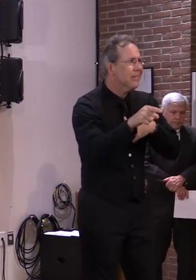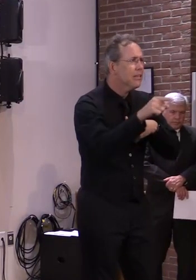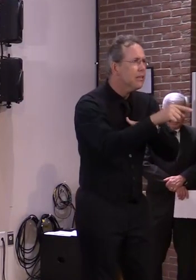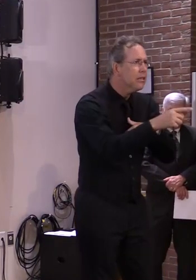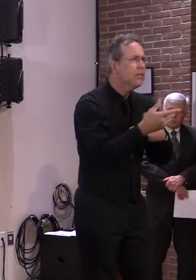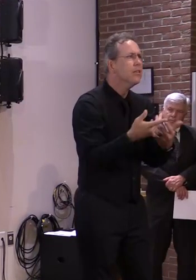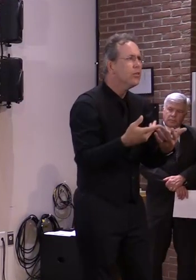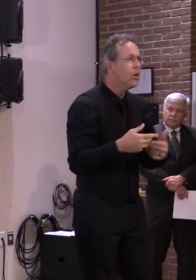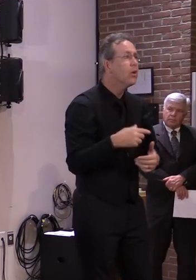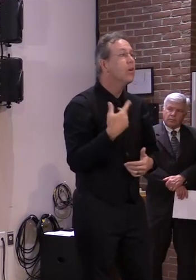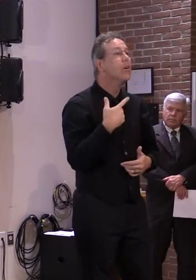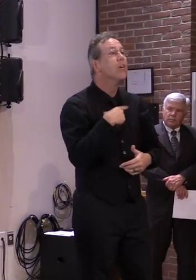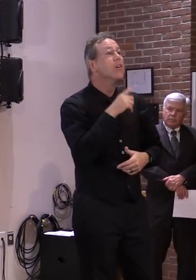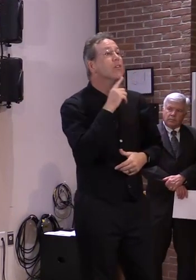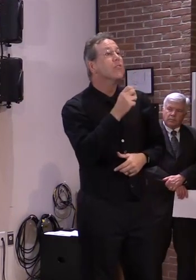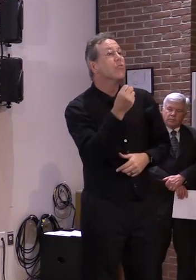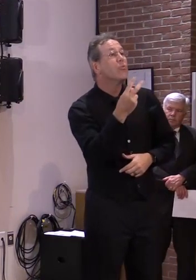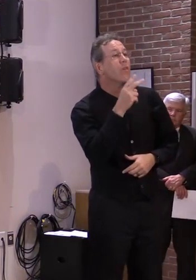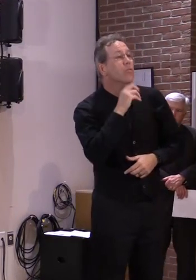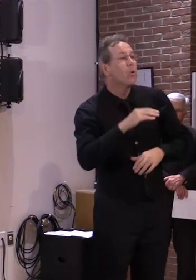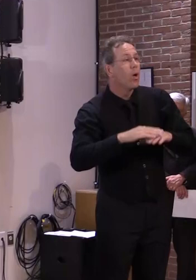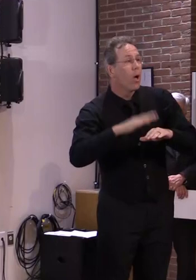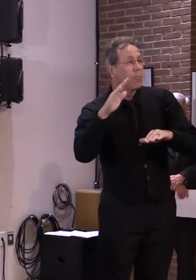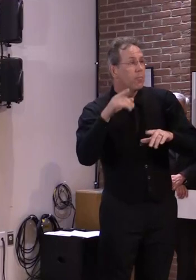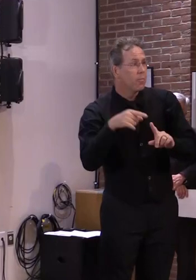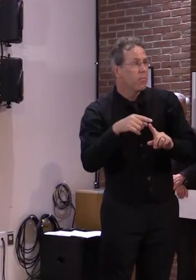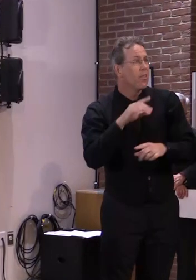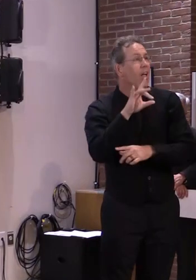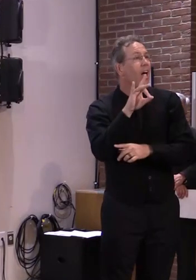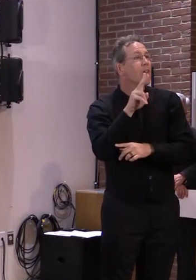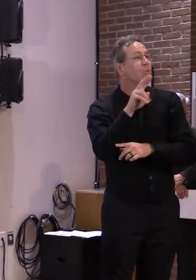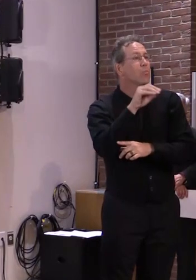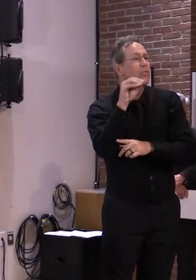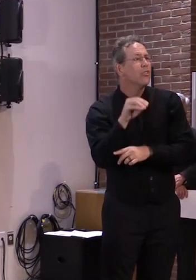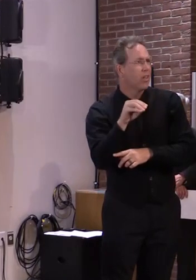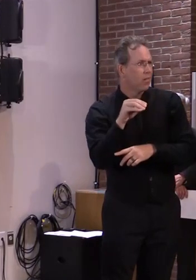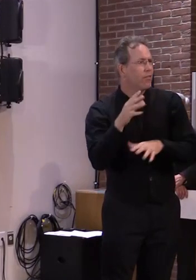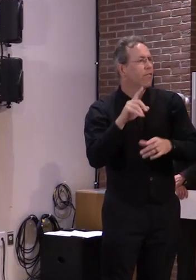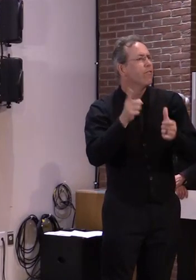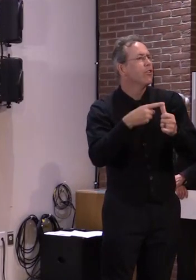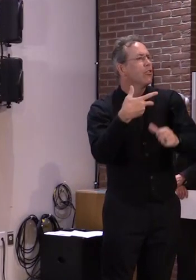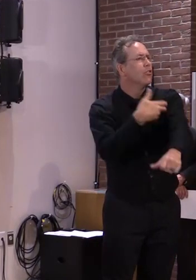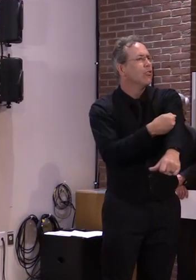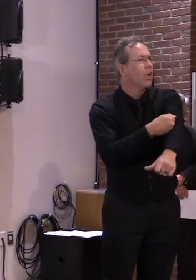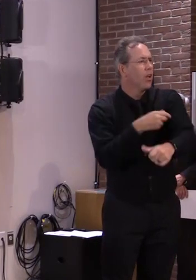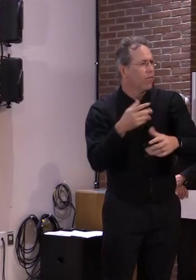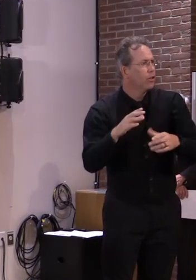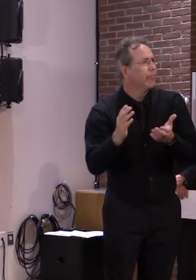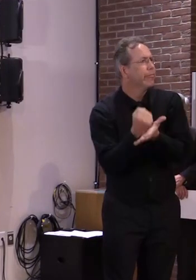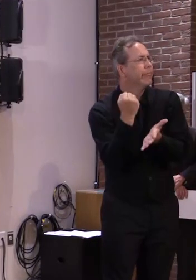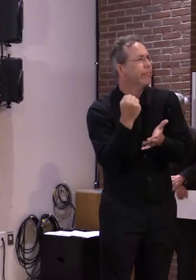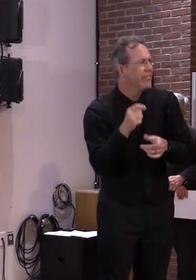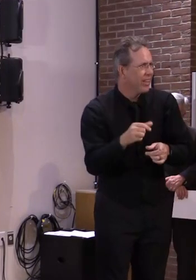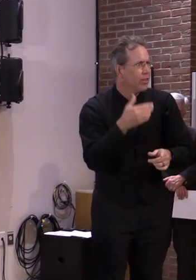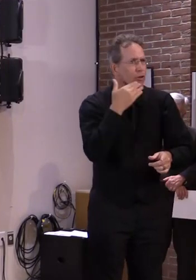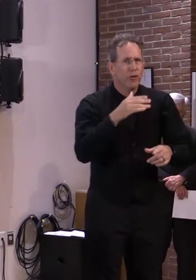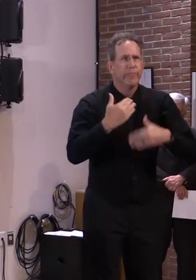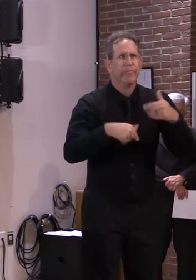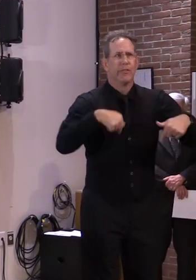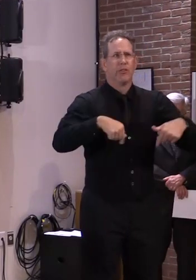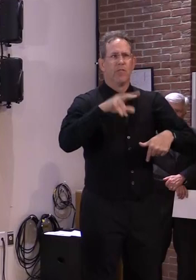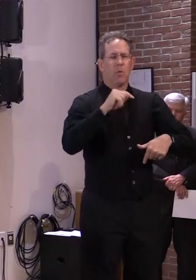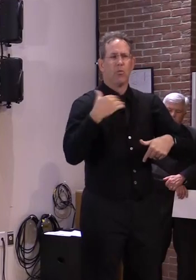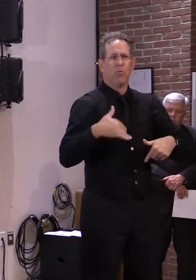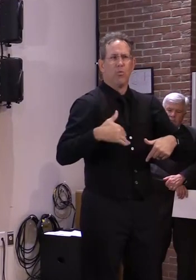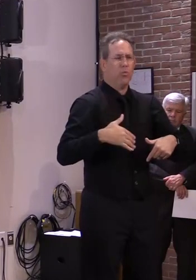vaccinated, and we can benefit from our good work this 4th of July weekend and beyond. We stayed united.